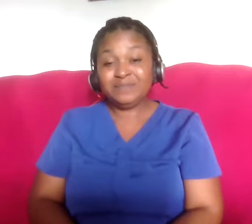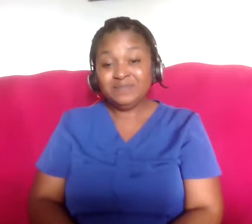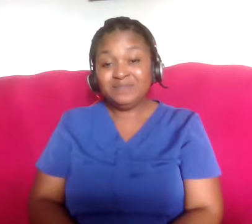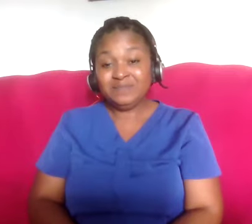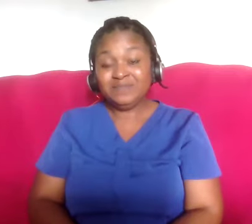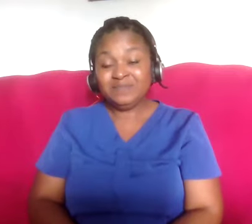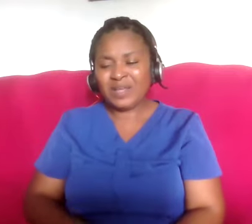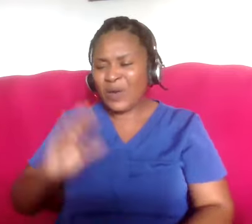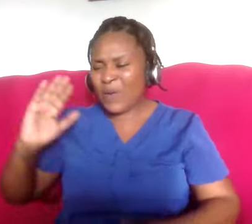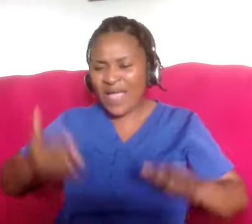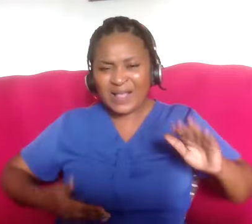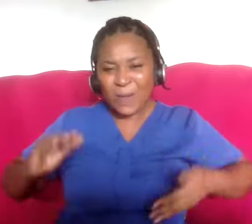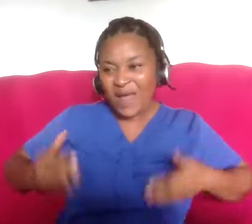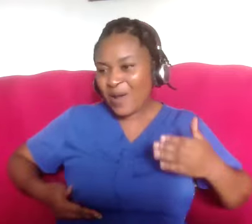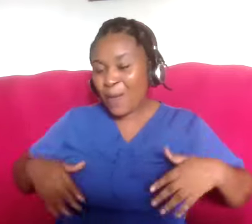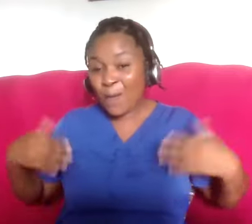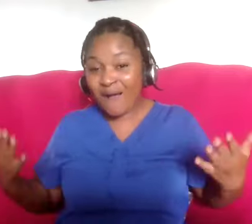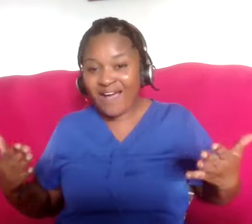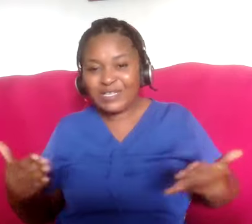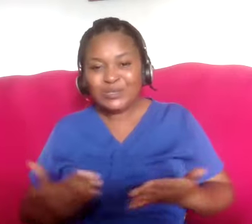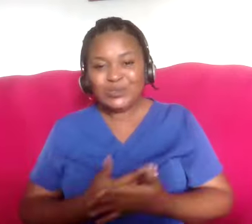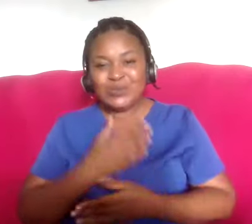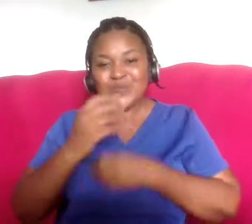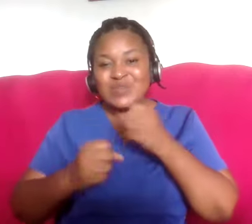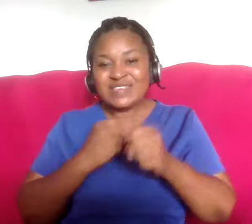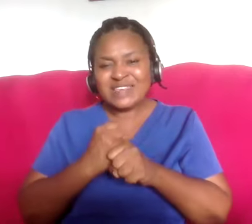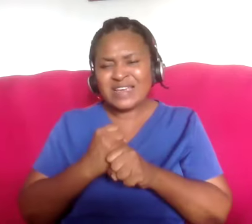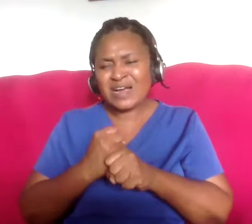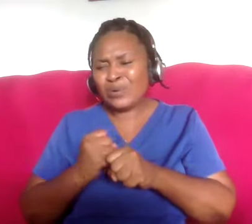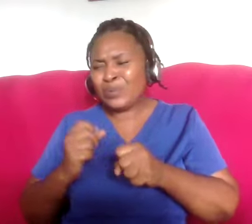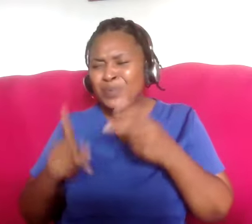welcoming the new year with unrestrained joy.